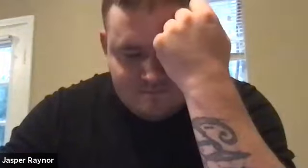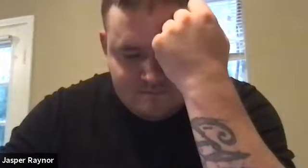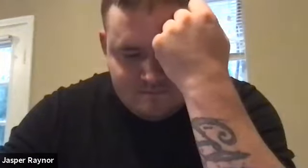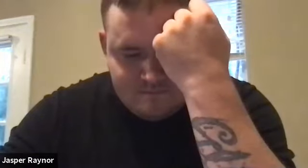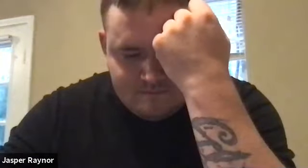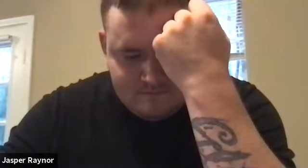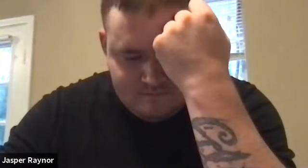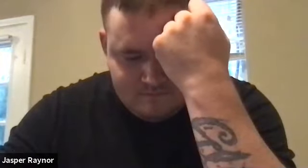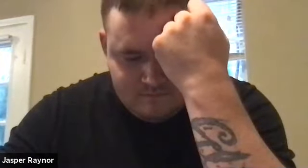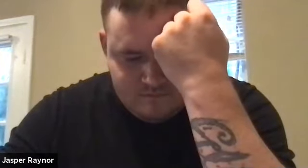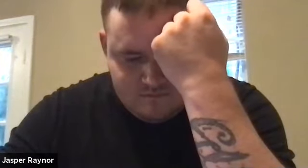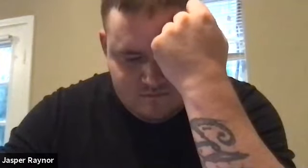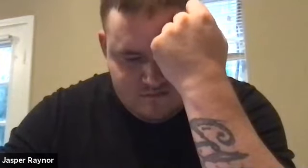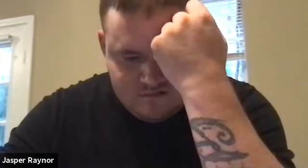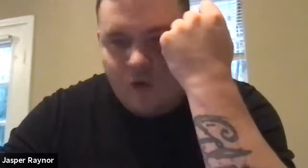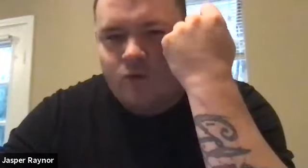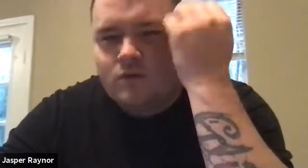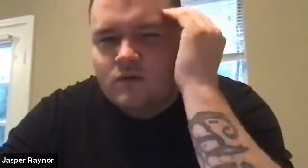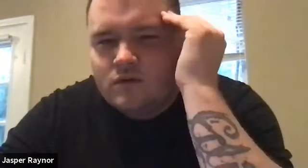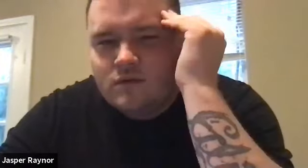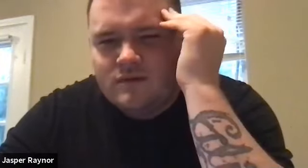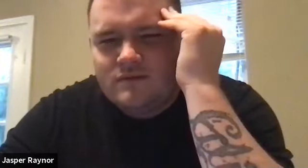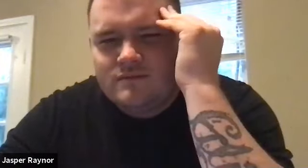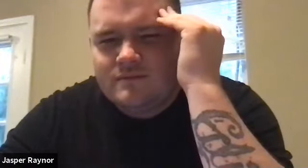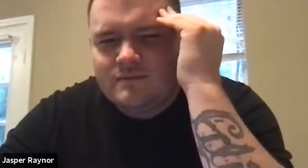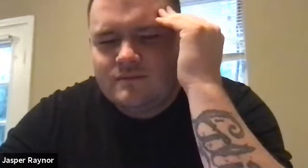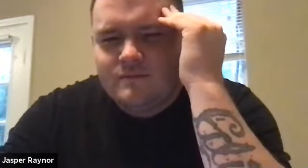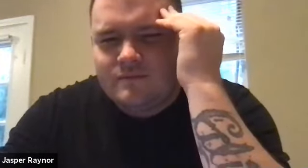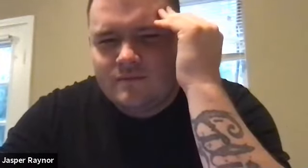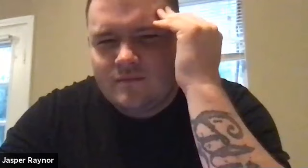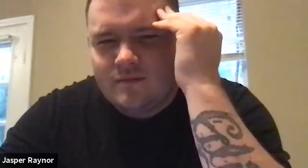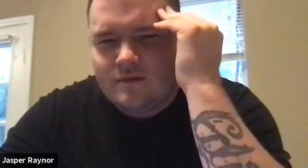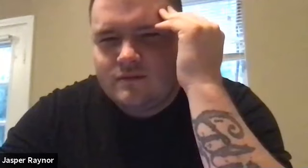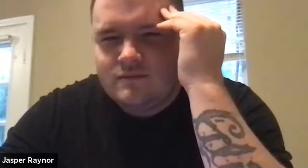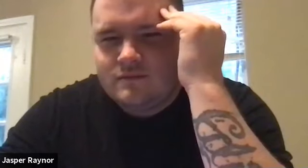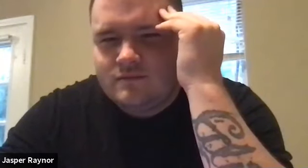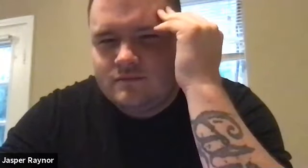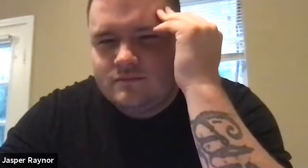a diagnosis other than deafness, or it's just deafness? Just out of curiosity.